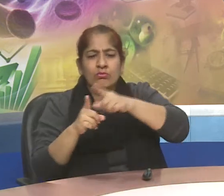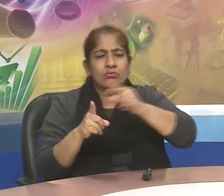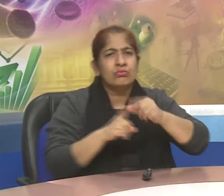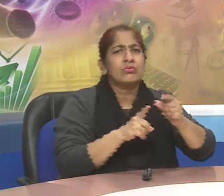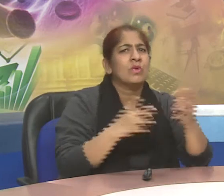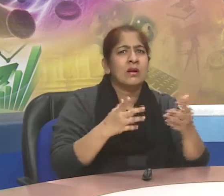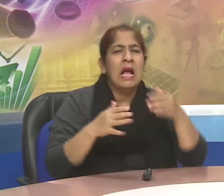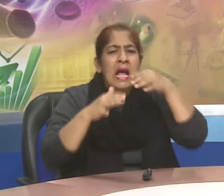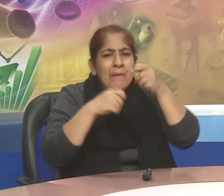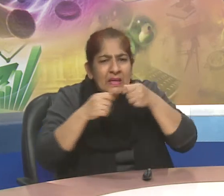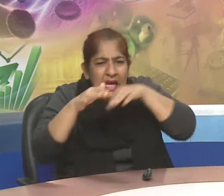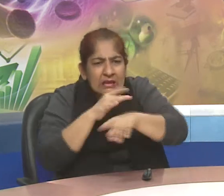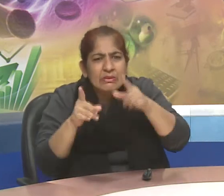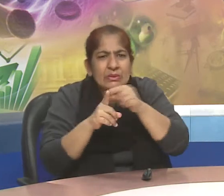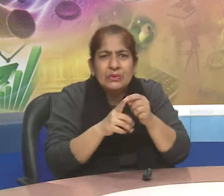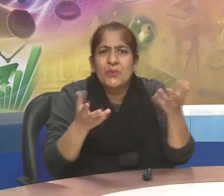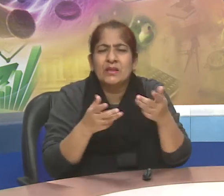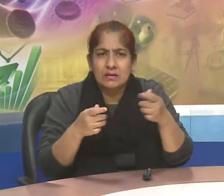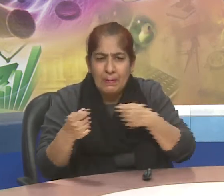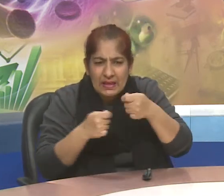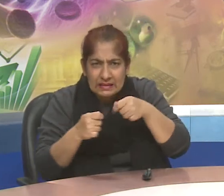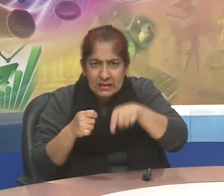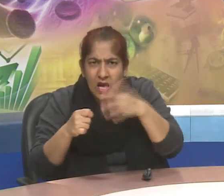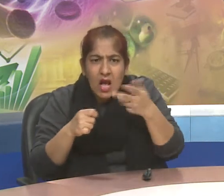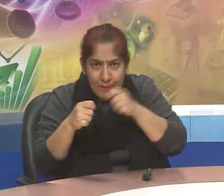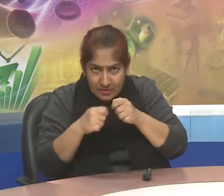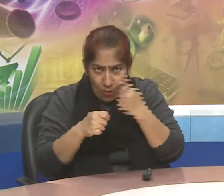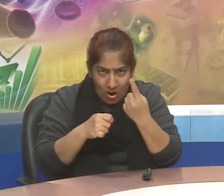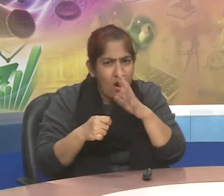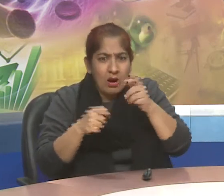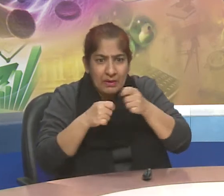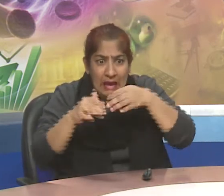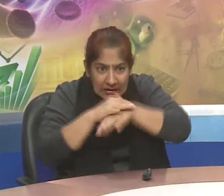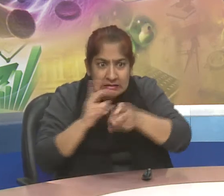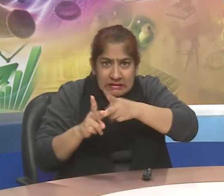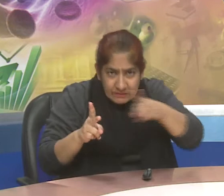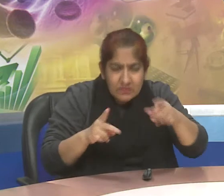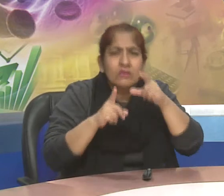what are the characteristics of business?